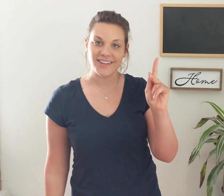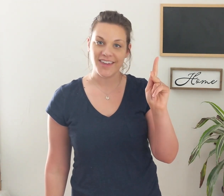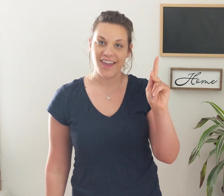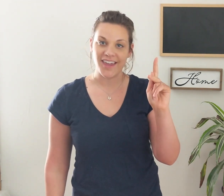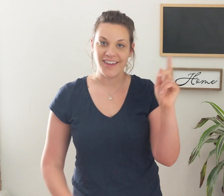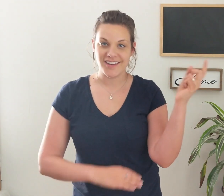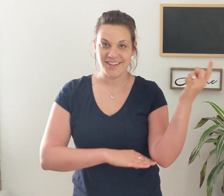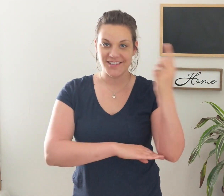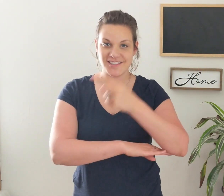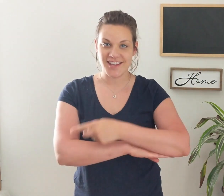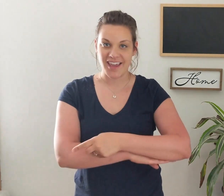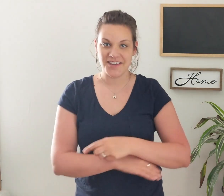MLK Day.